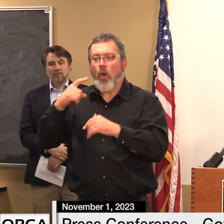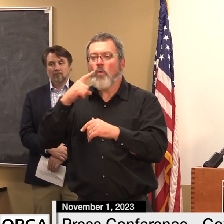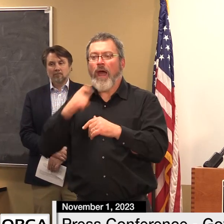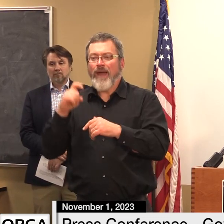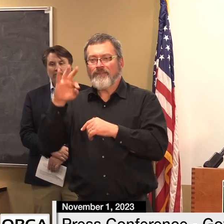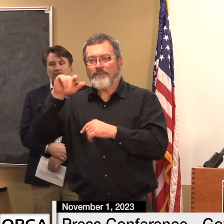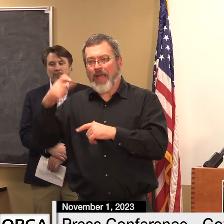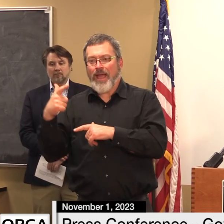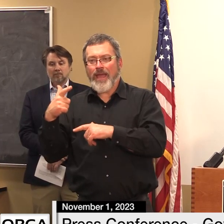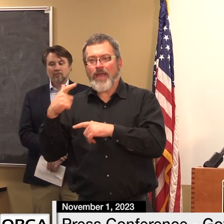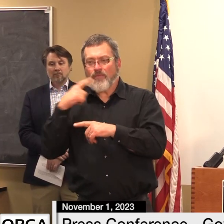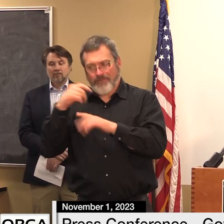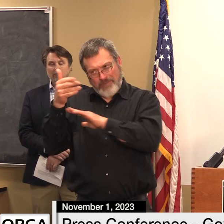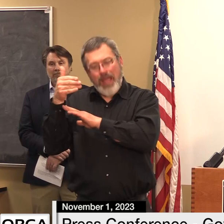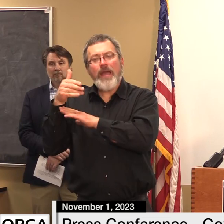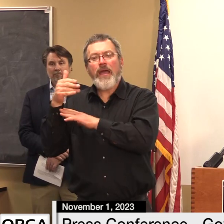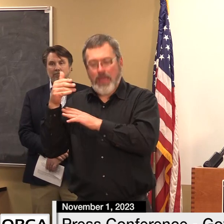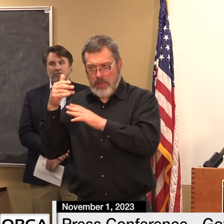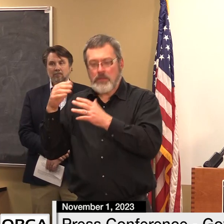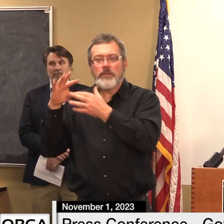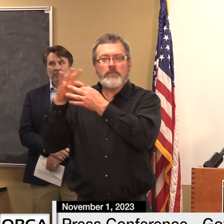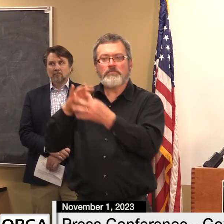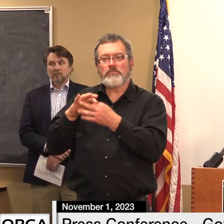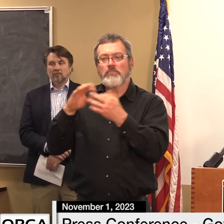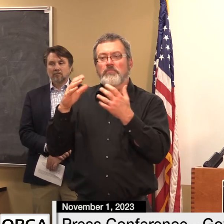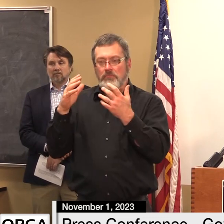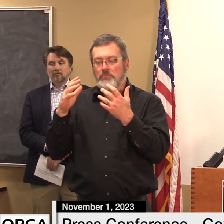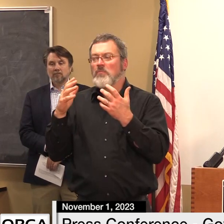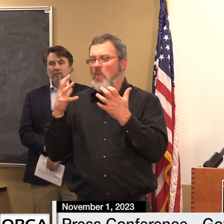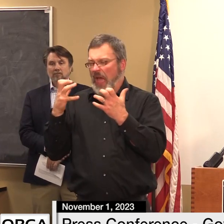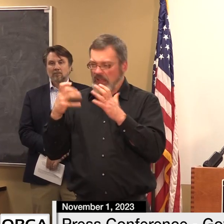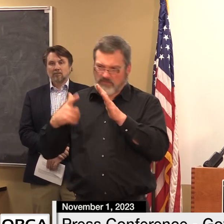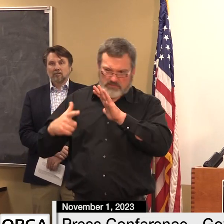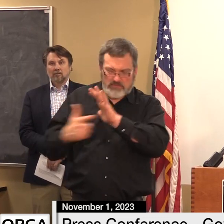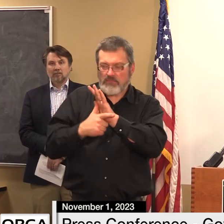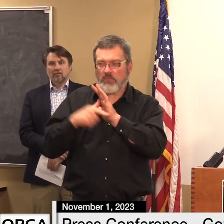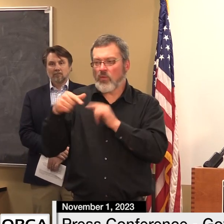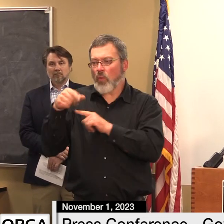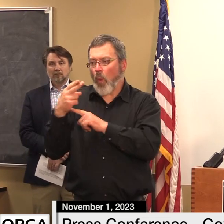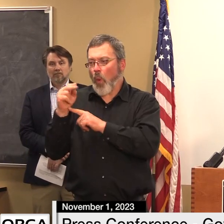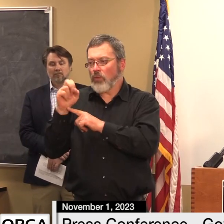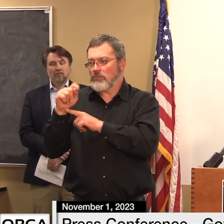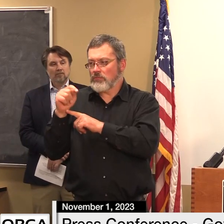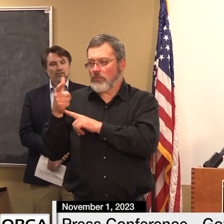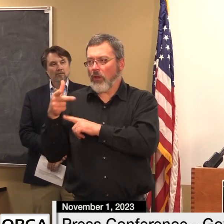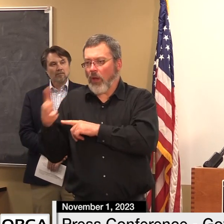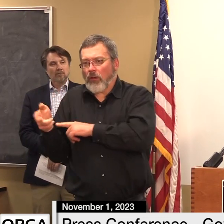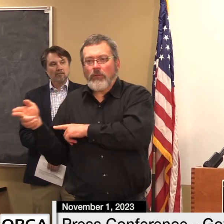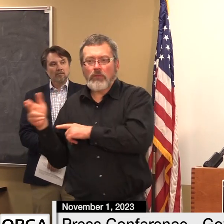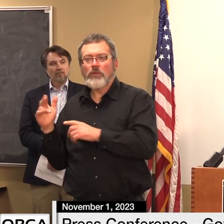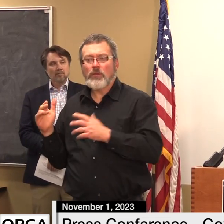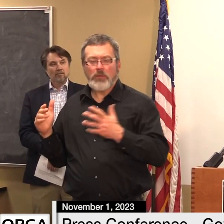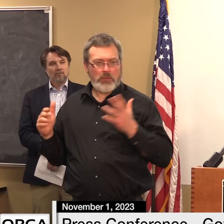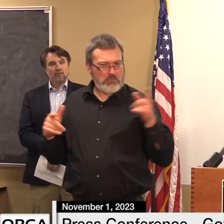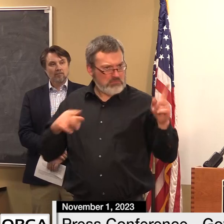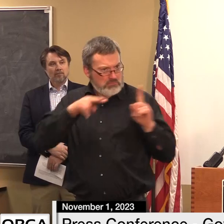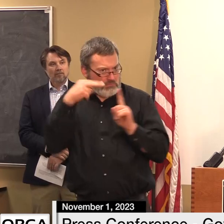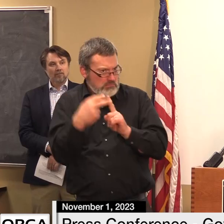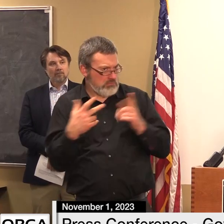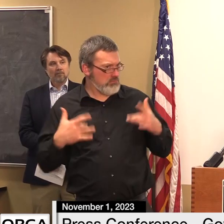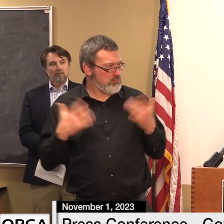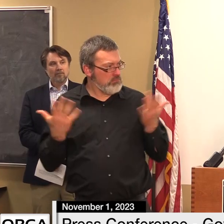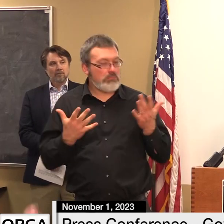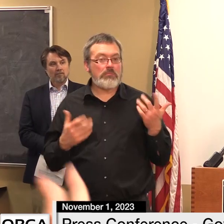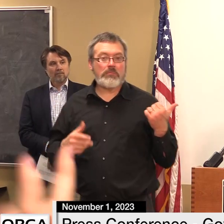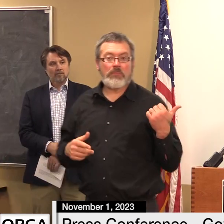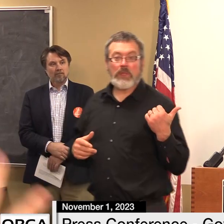ban the sale of so-called ghost guns. What do you think of that? Yeah, the ghost guns